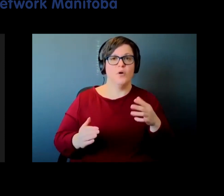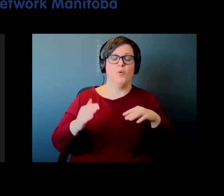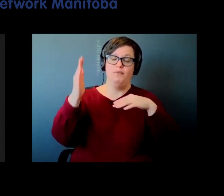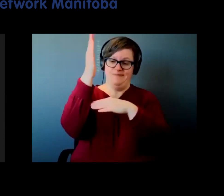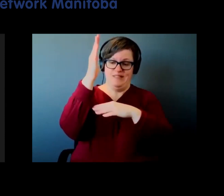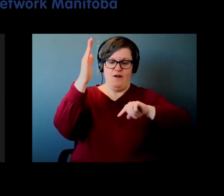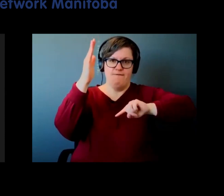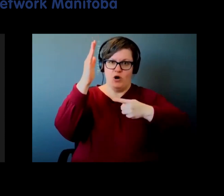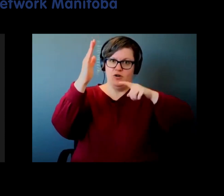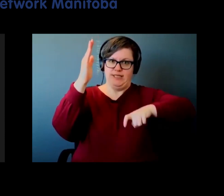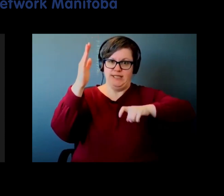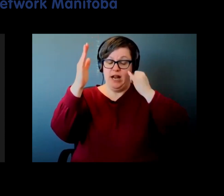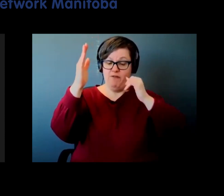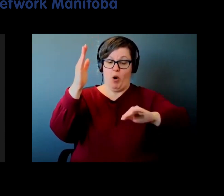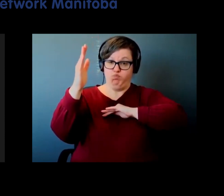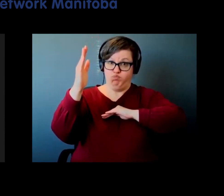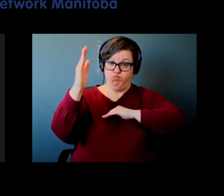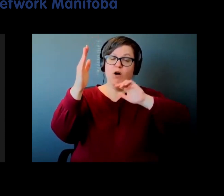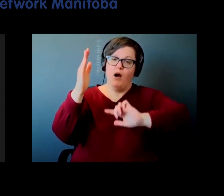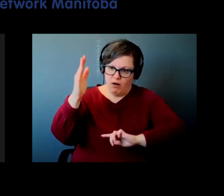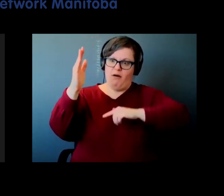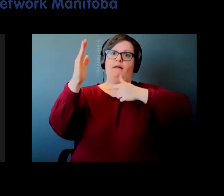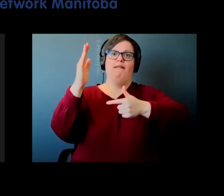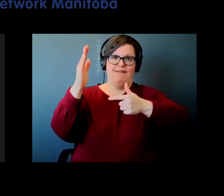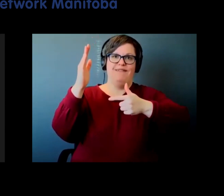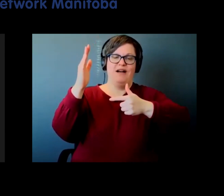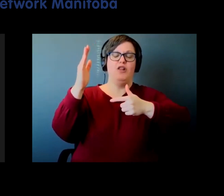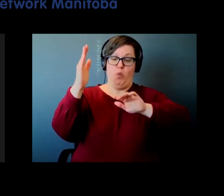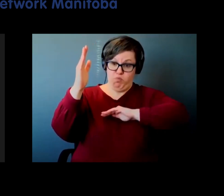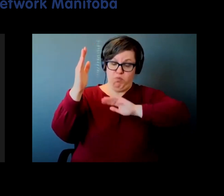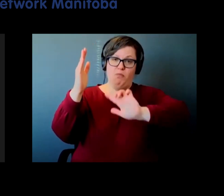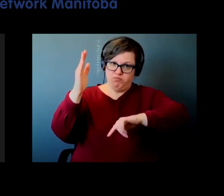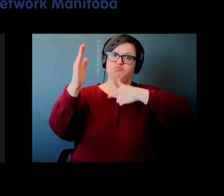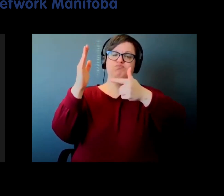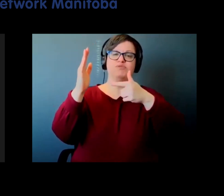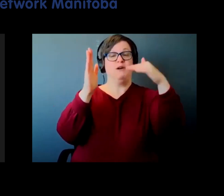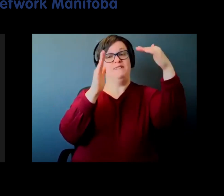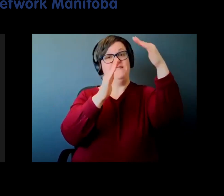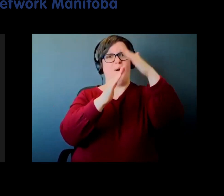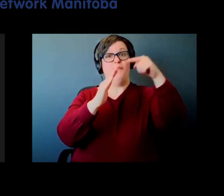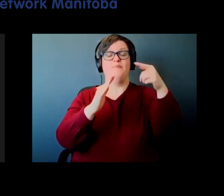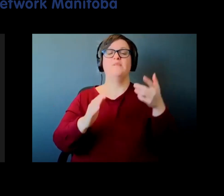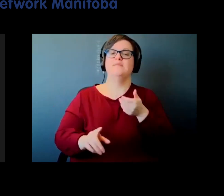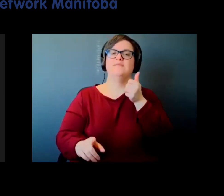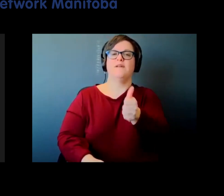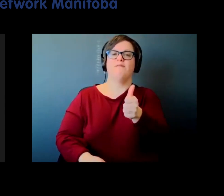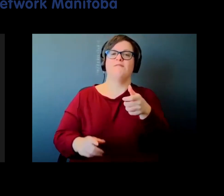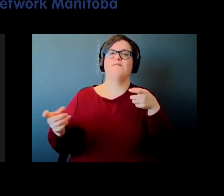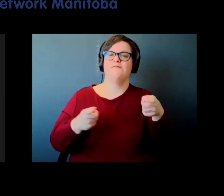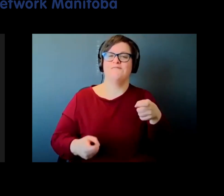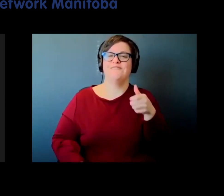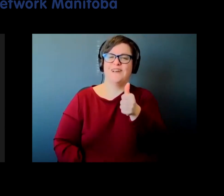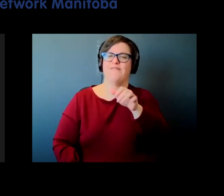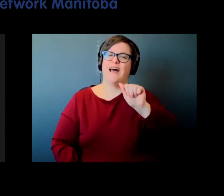Well, somehow I think I've attained it to self-actualization through my art show. Right. So that's like,